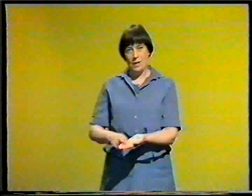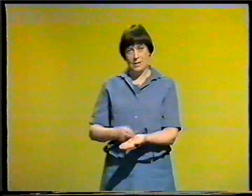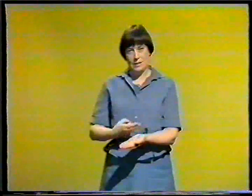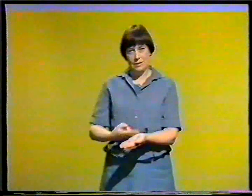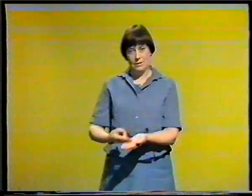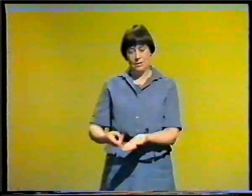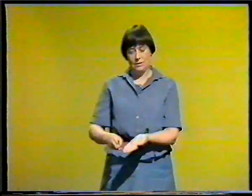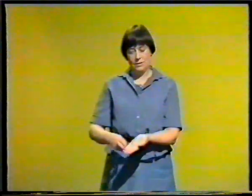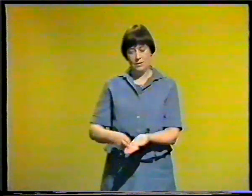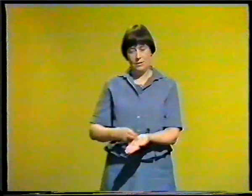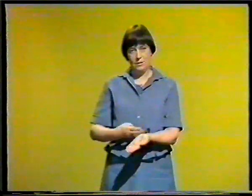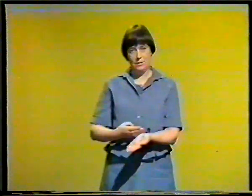Butter.